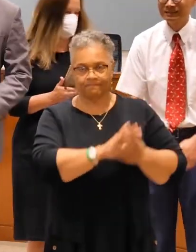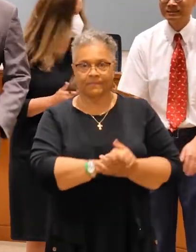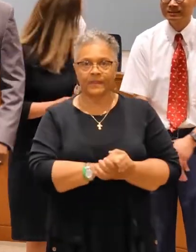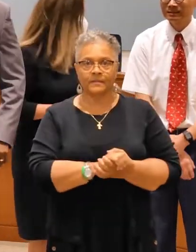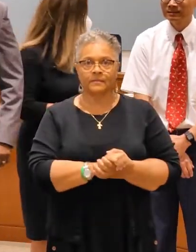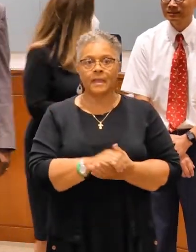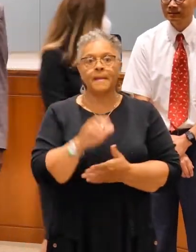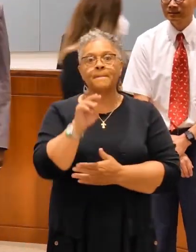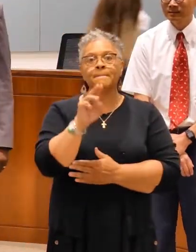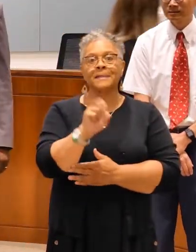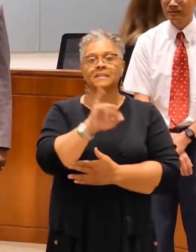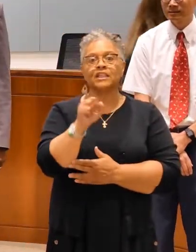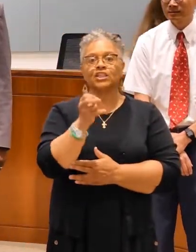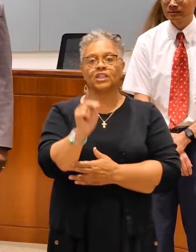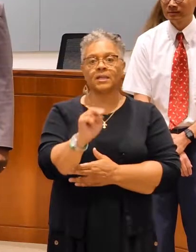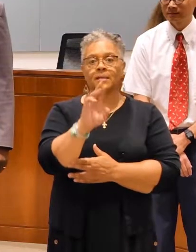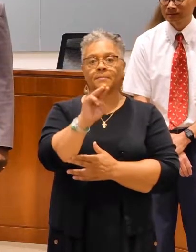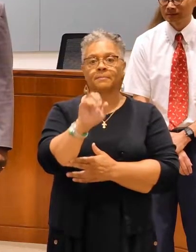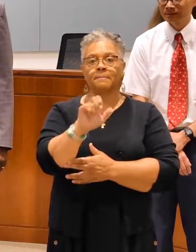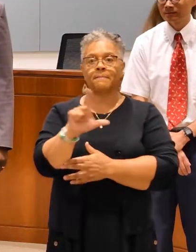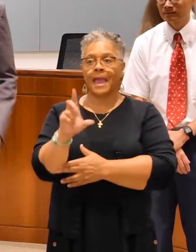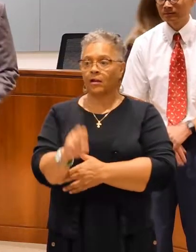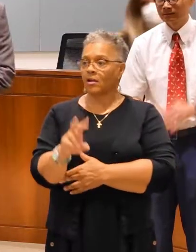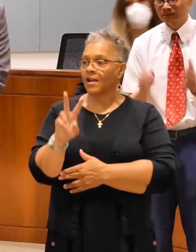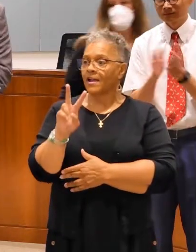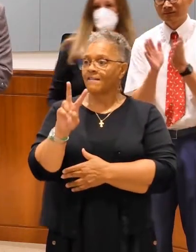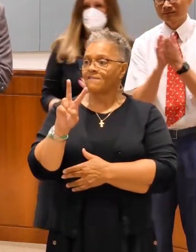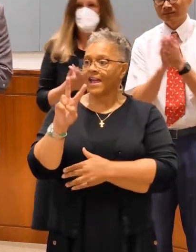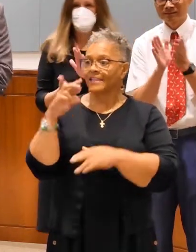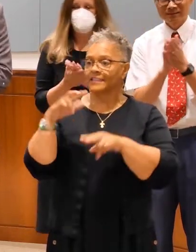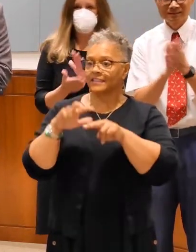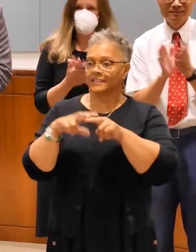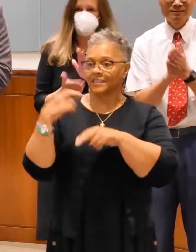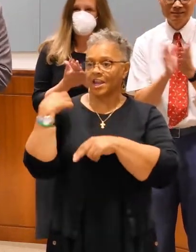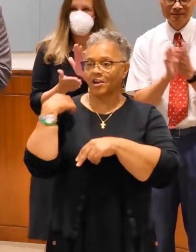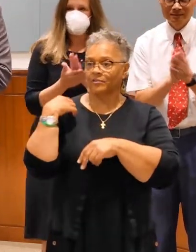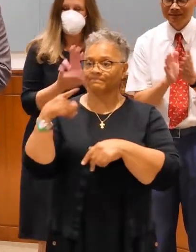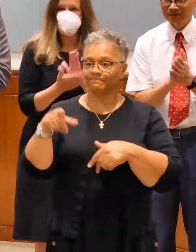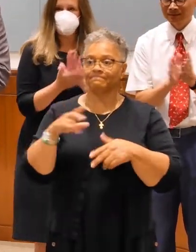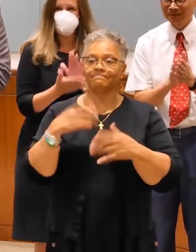would. Ms. Jen Mallow, our Vice Chair, if you would give her a round of applause.